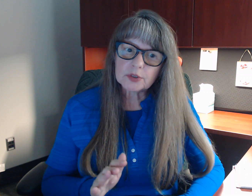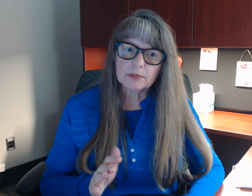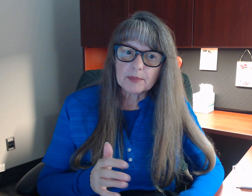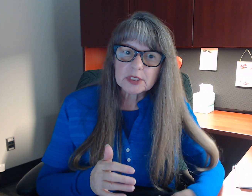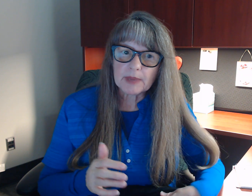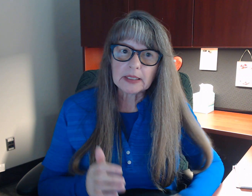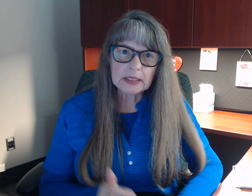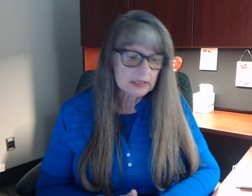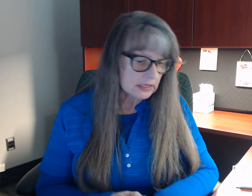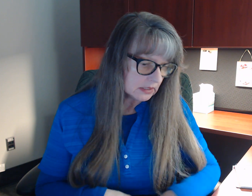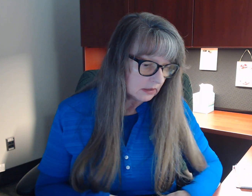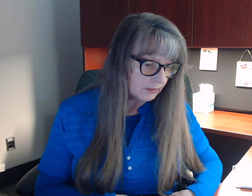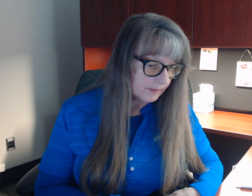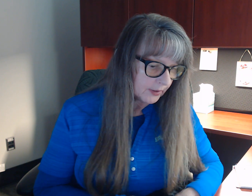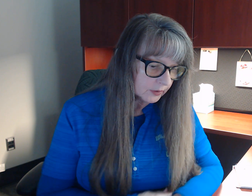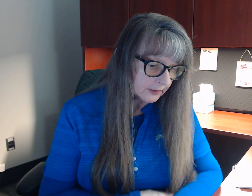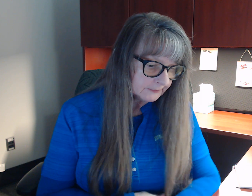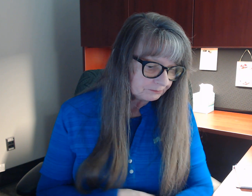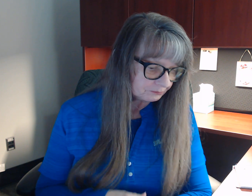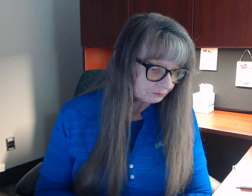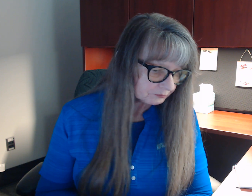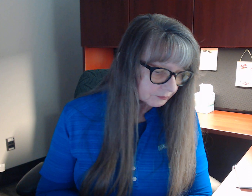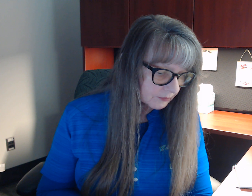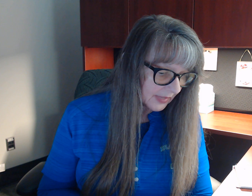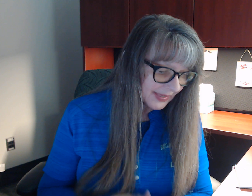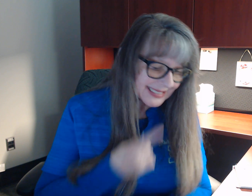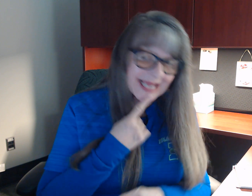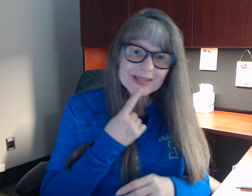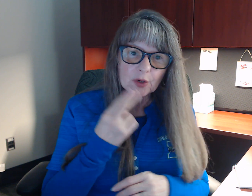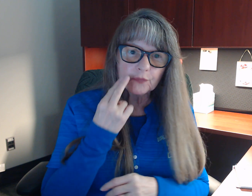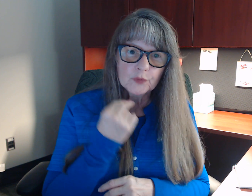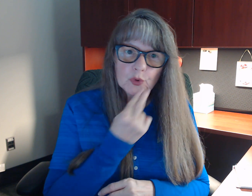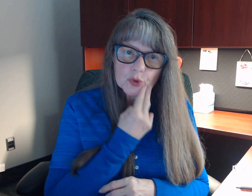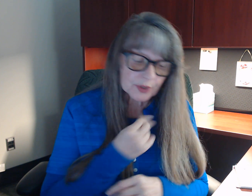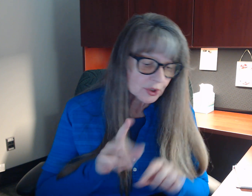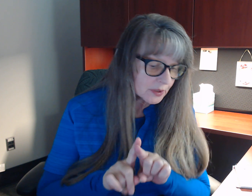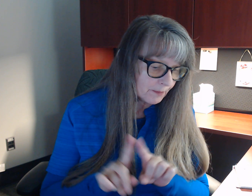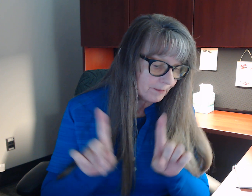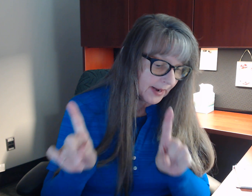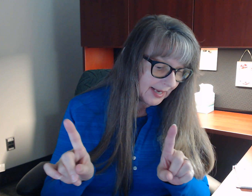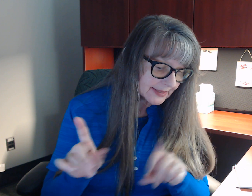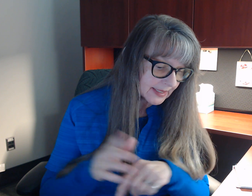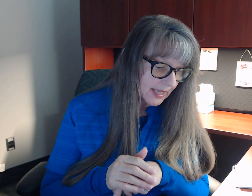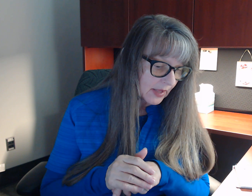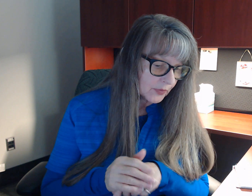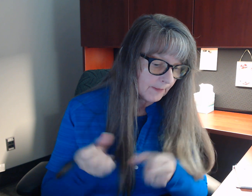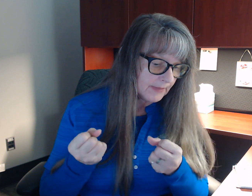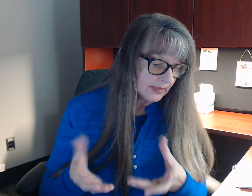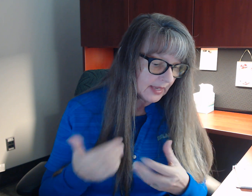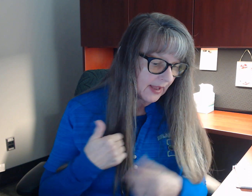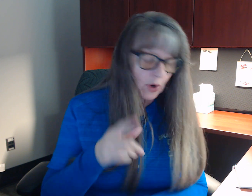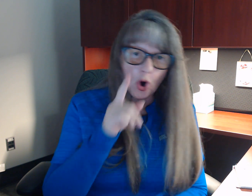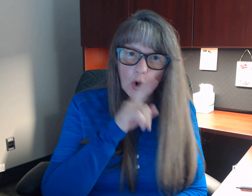sometimes spelling it is a little bit better. They said that they're nutritious, but there are many that have